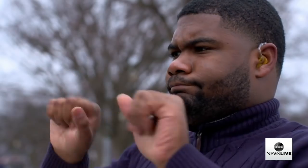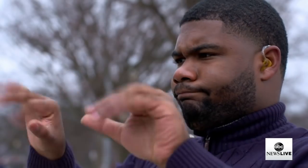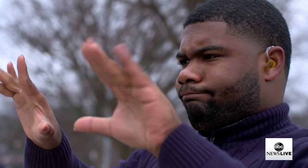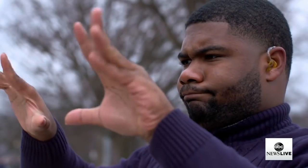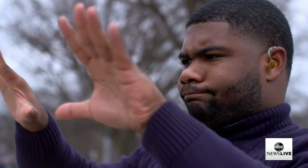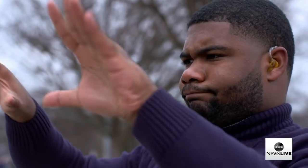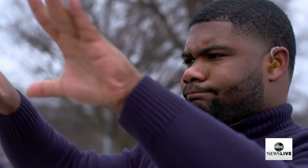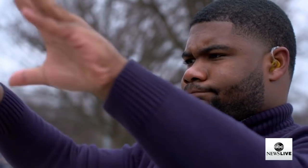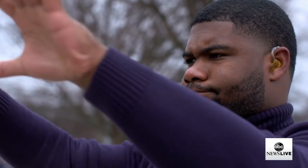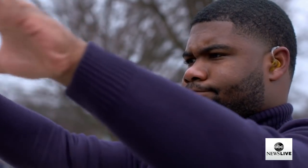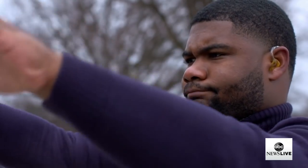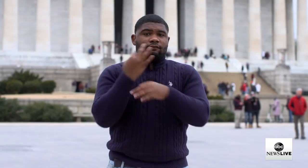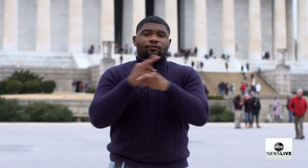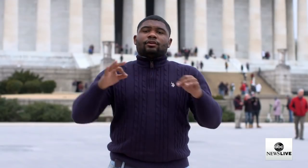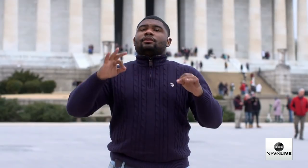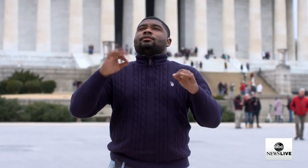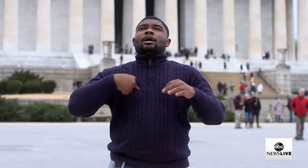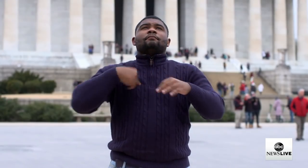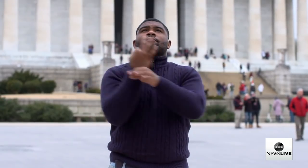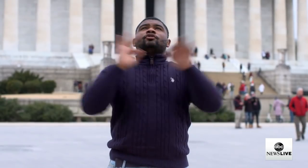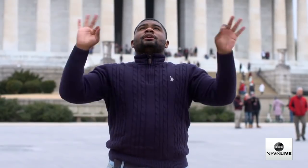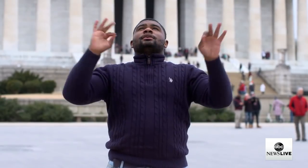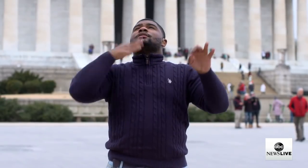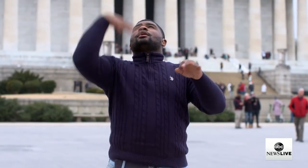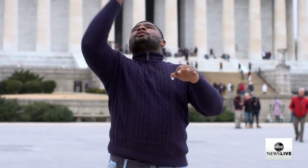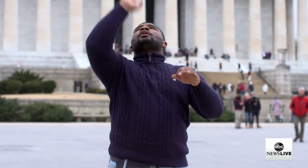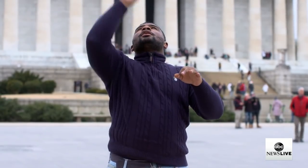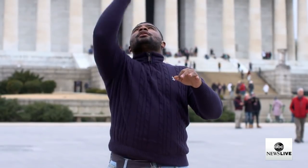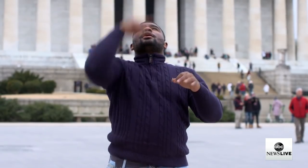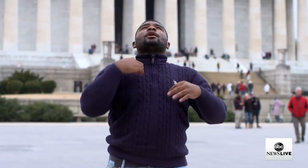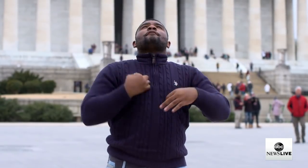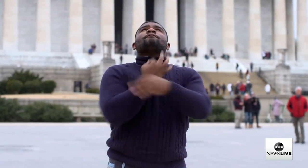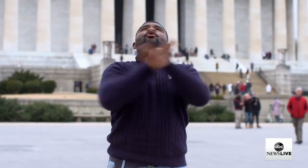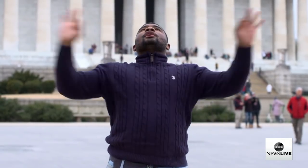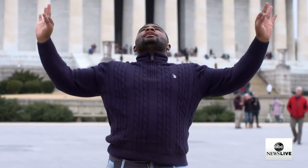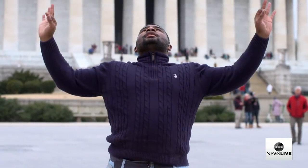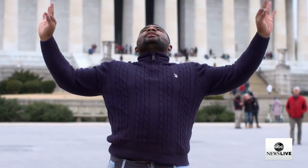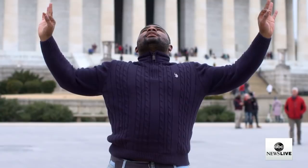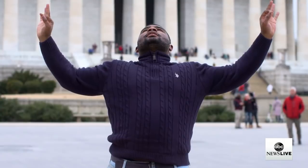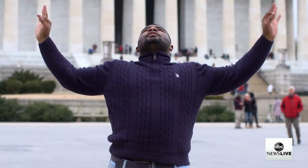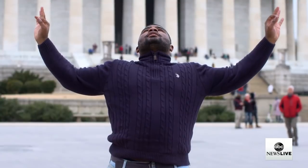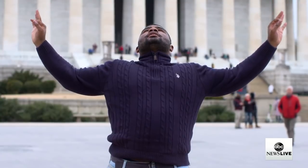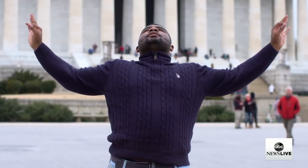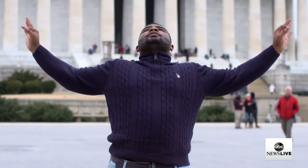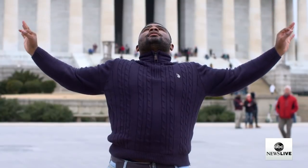speak volumes. Free at last, free at last. Thank God almighty, I'm free at last.